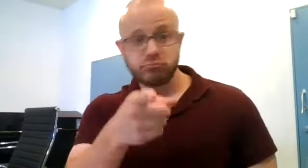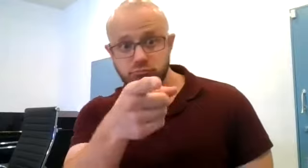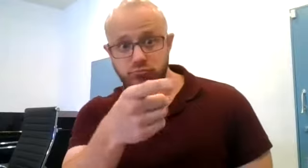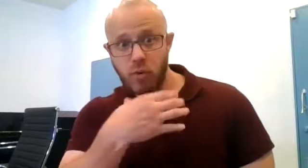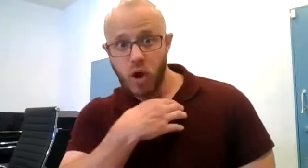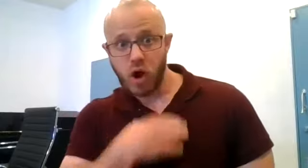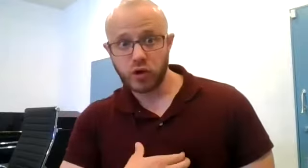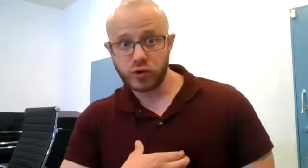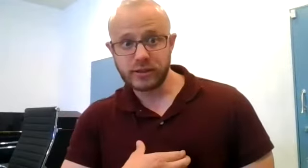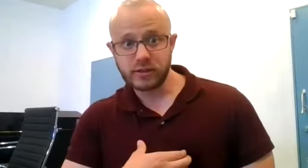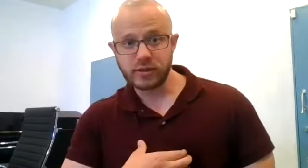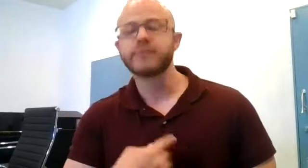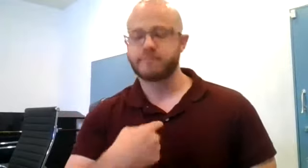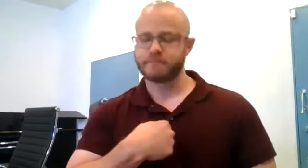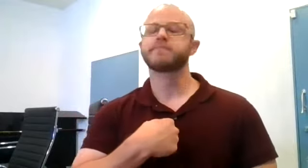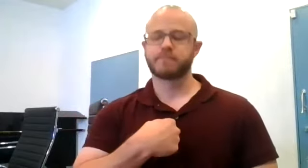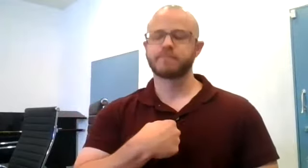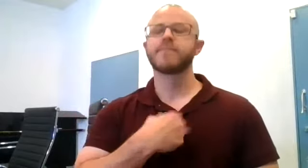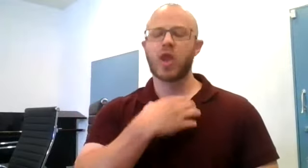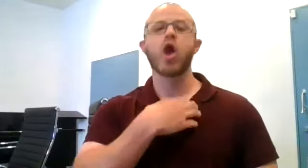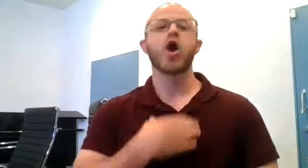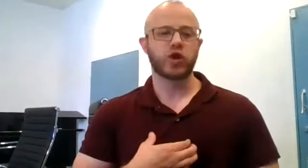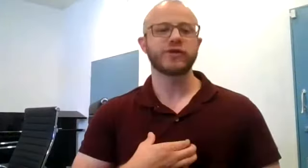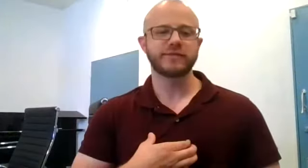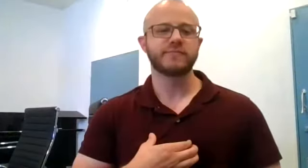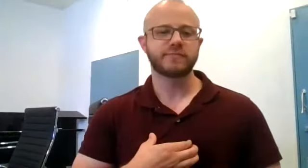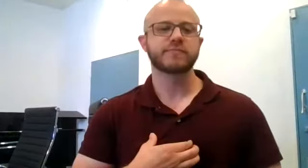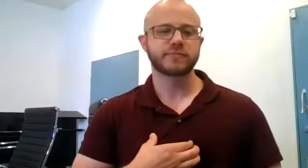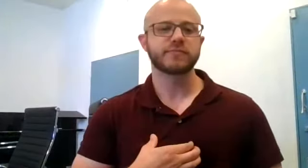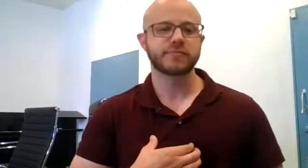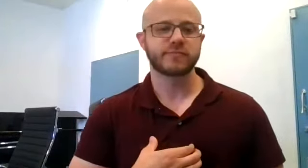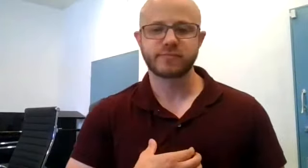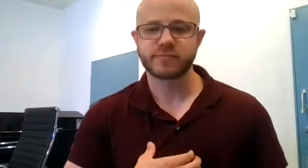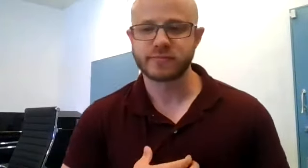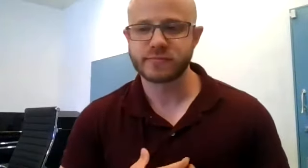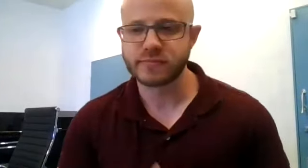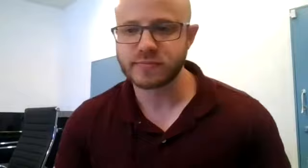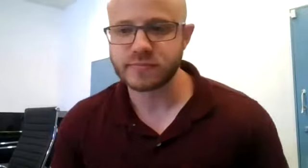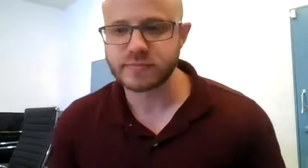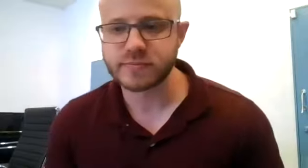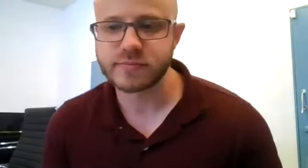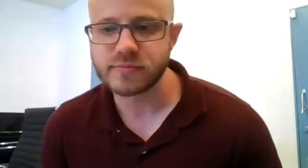Hungry. You hungry? Yes, I'm hungry. One-time movement.